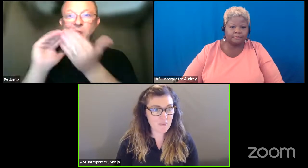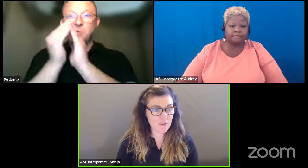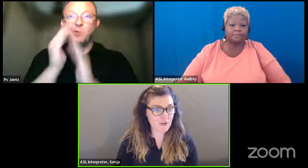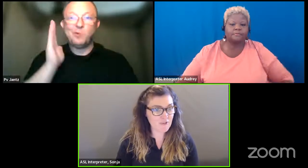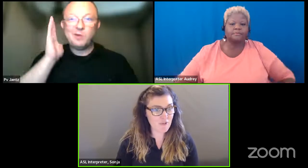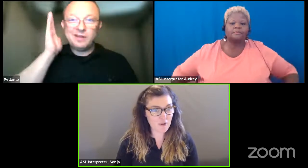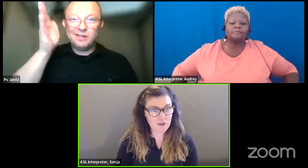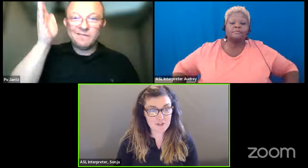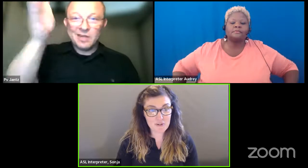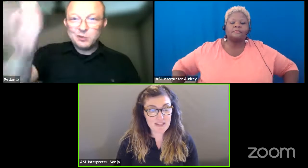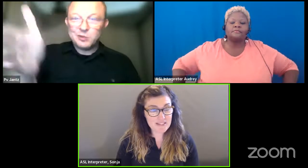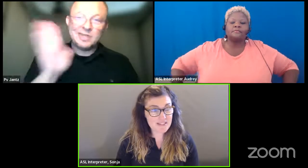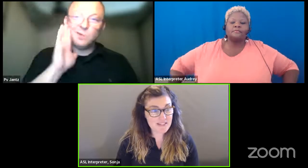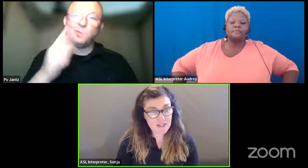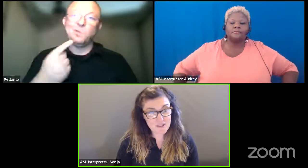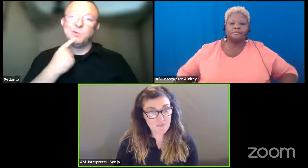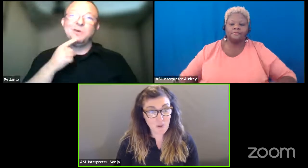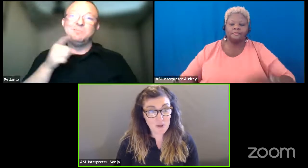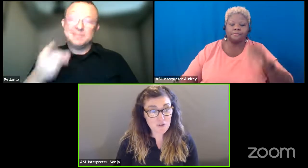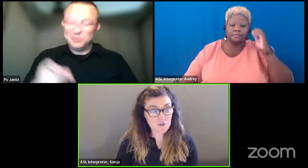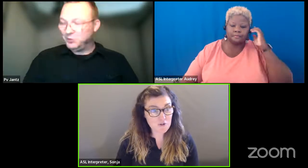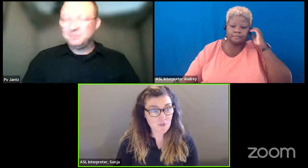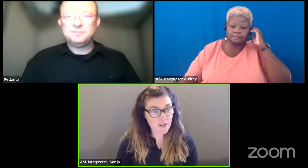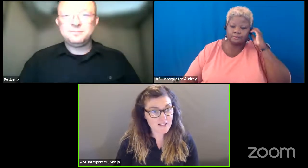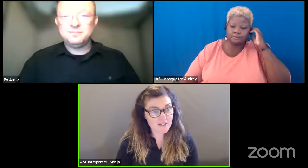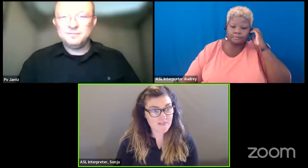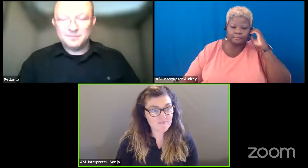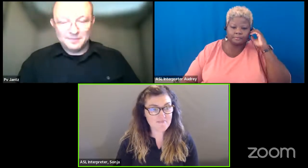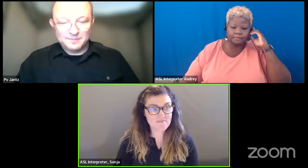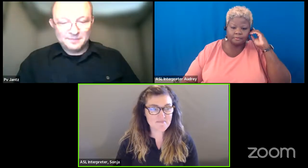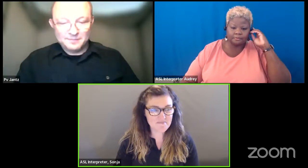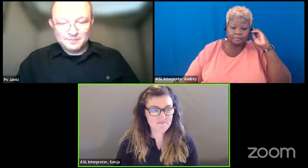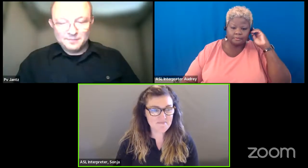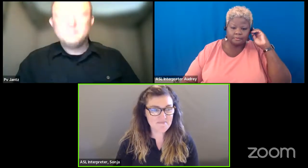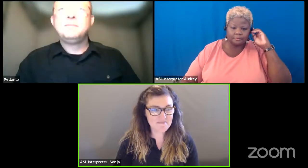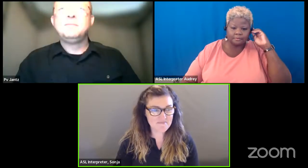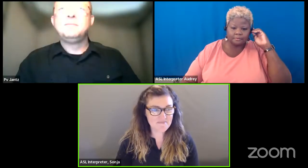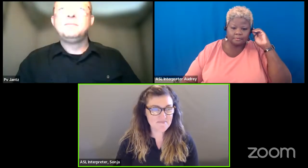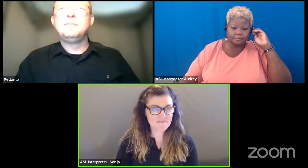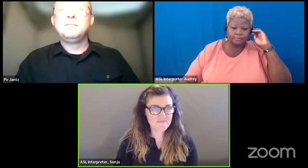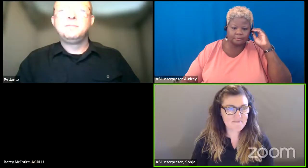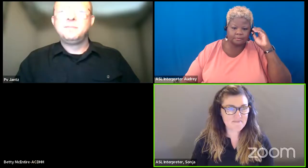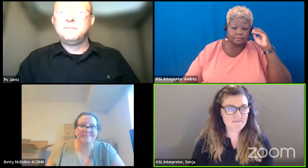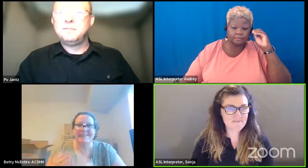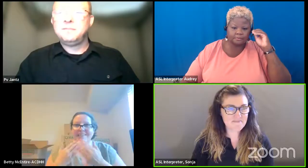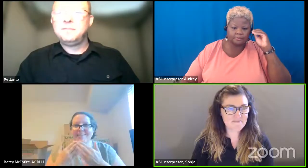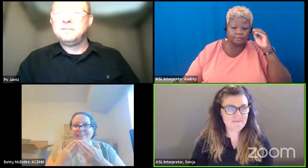time, and we look forward to see what your future brings.